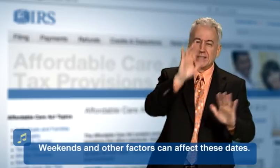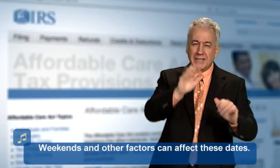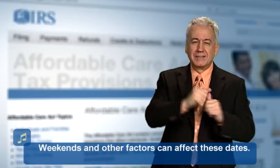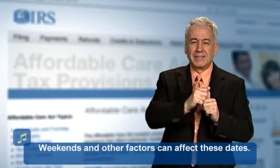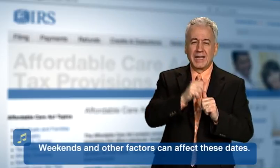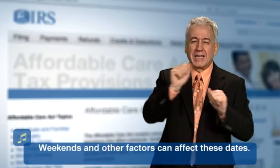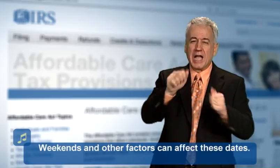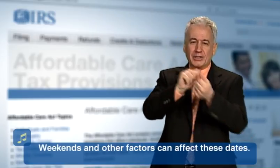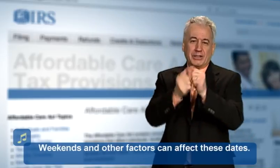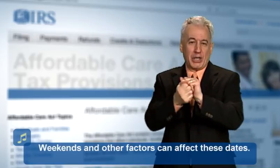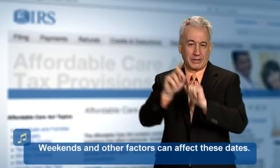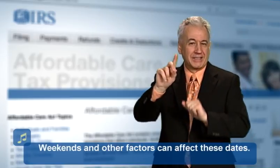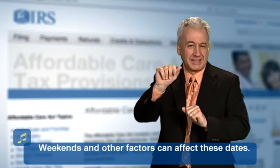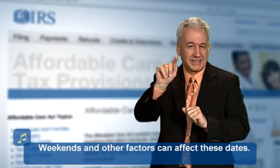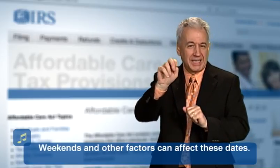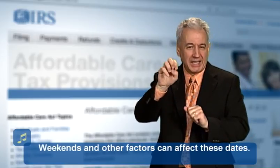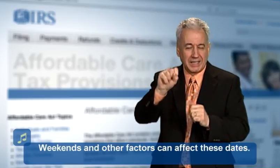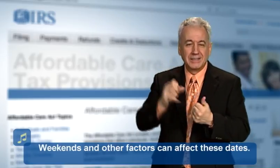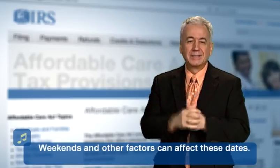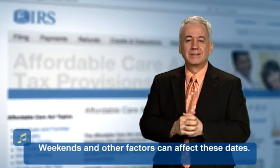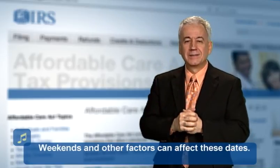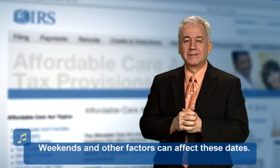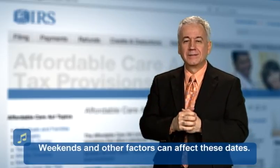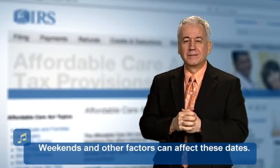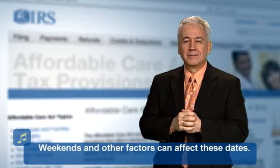Weekends and other factors can affect these dates.